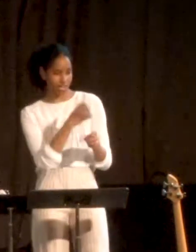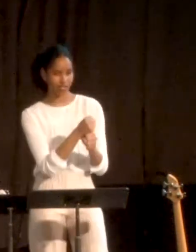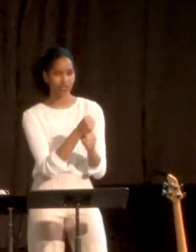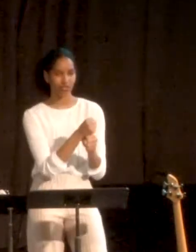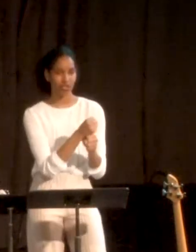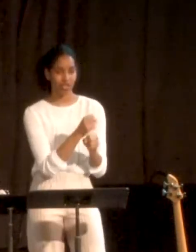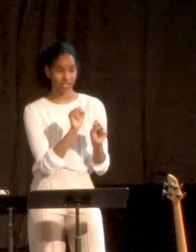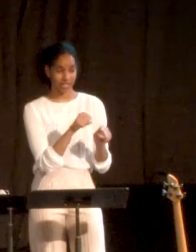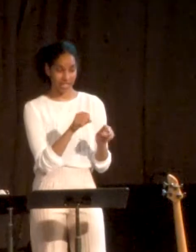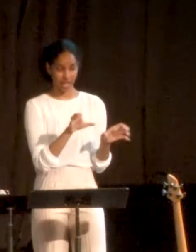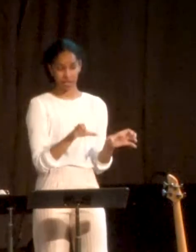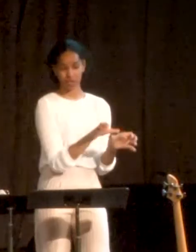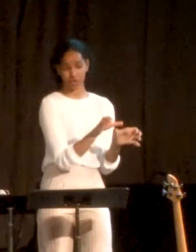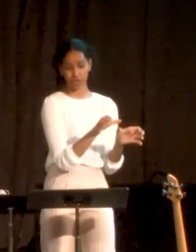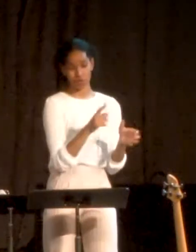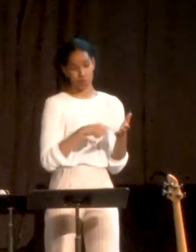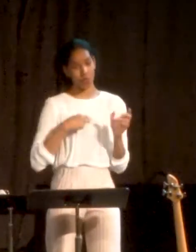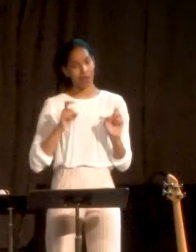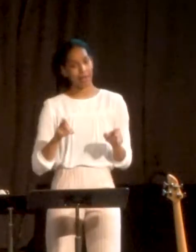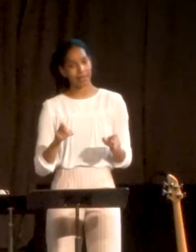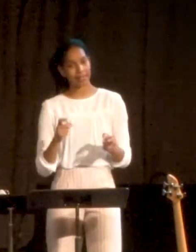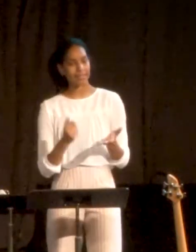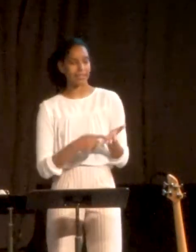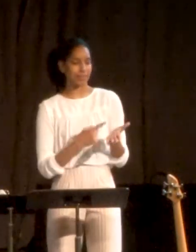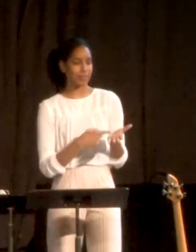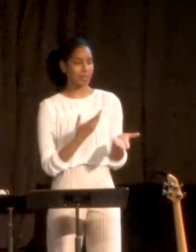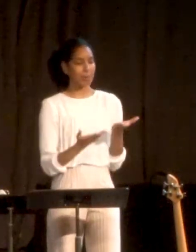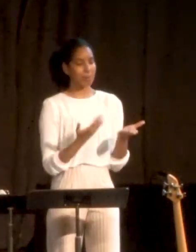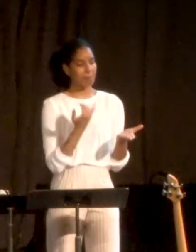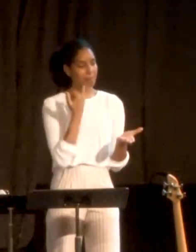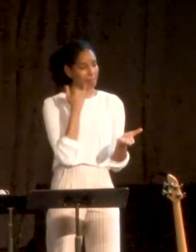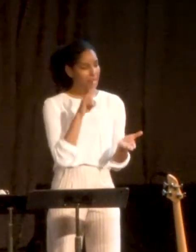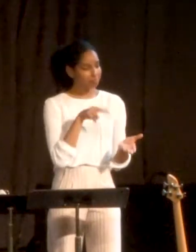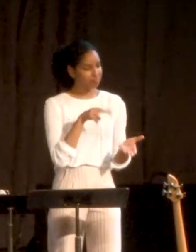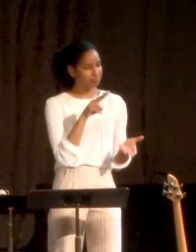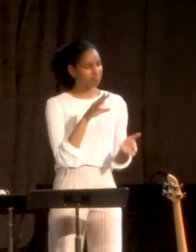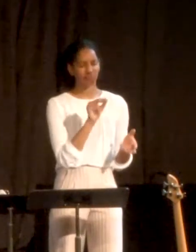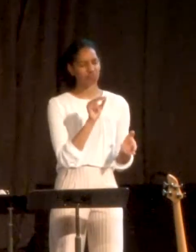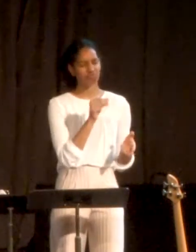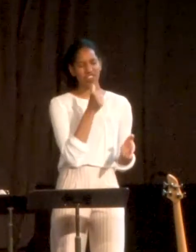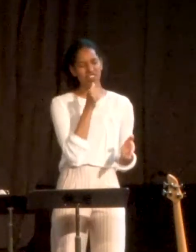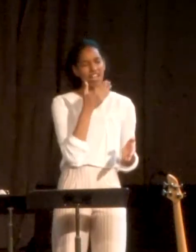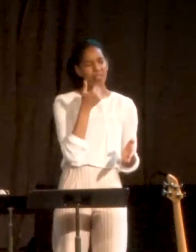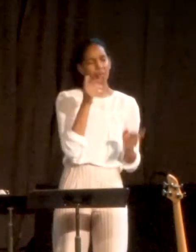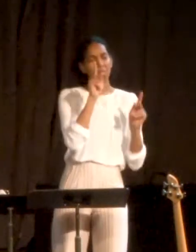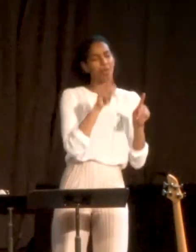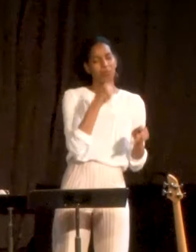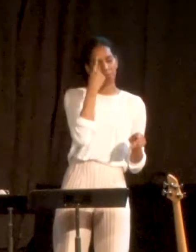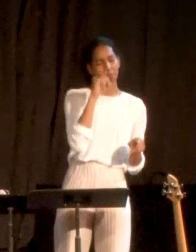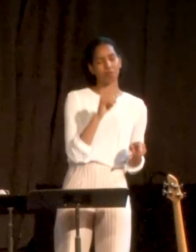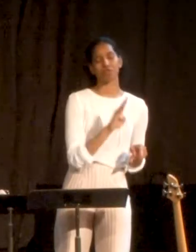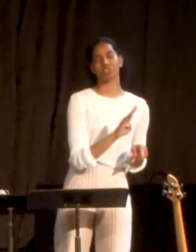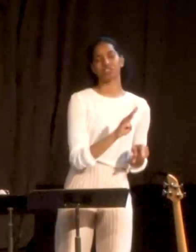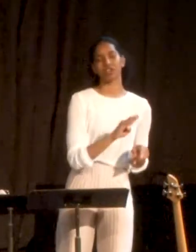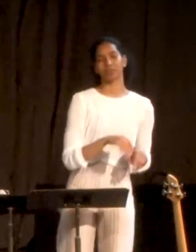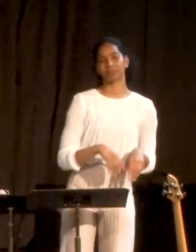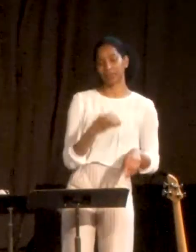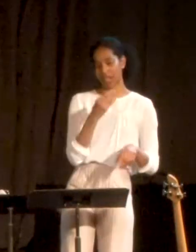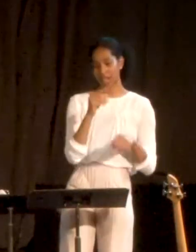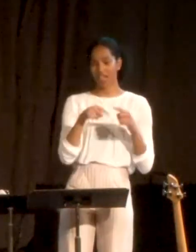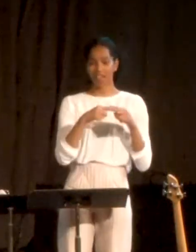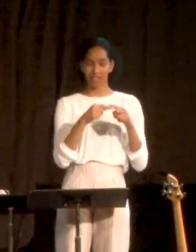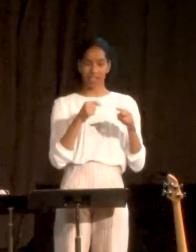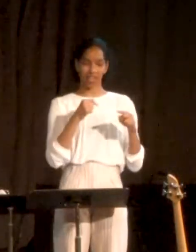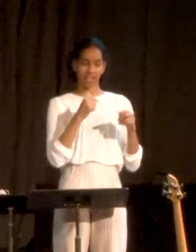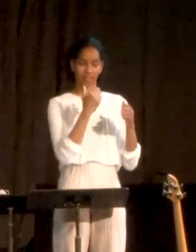and which ones may not be quite so reliable. And I end up with a short list of the folks